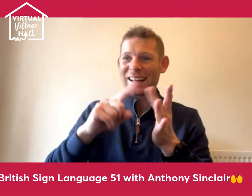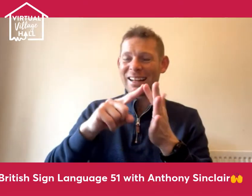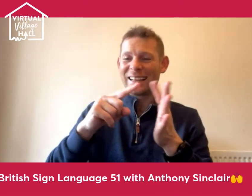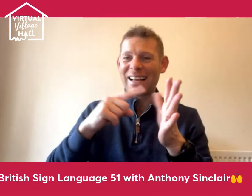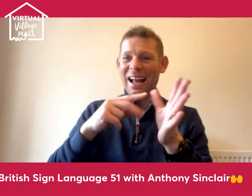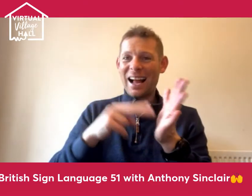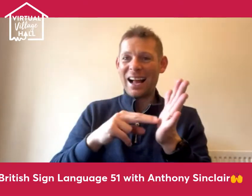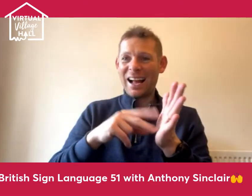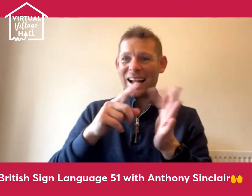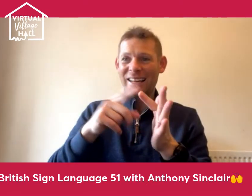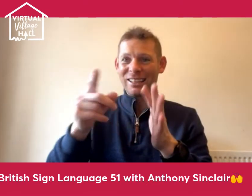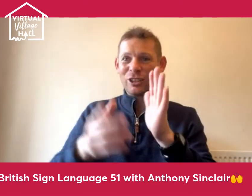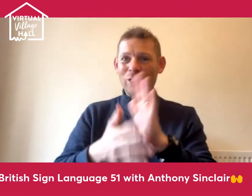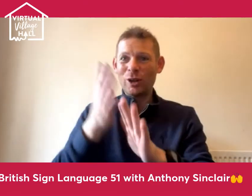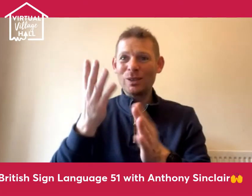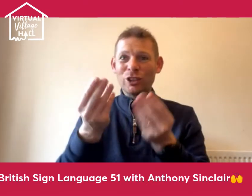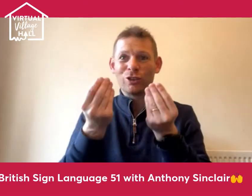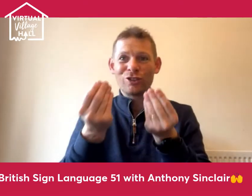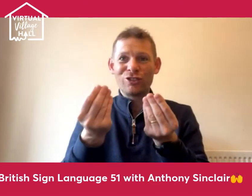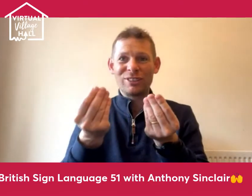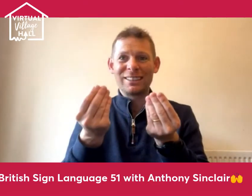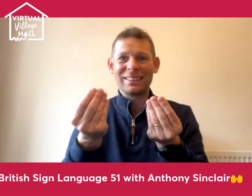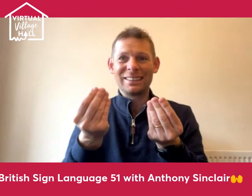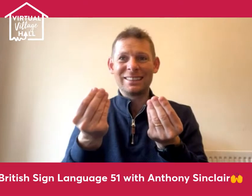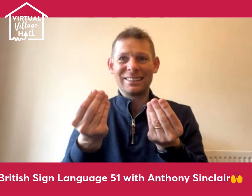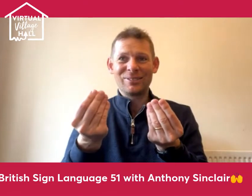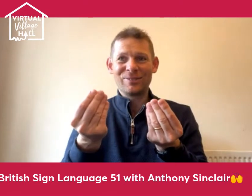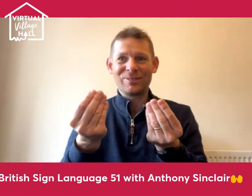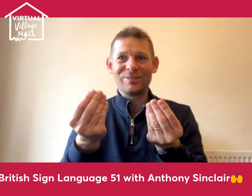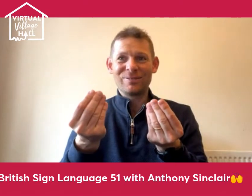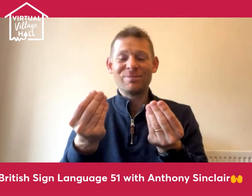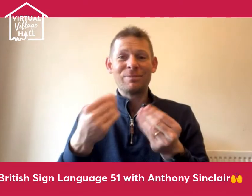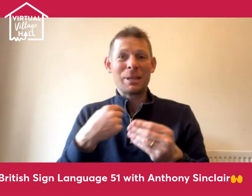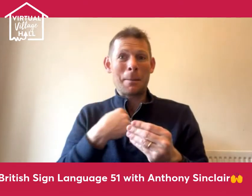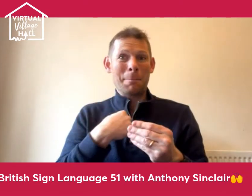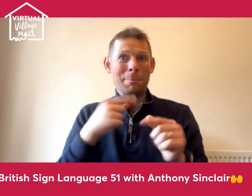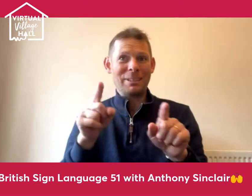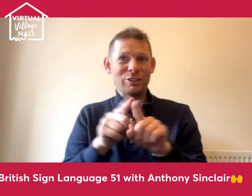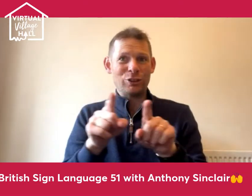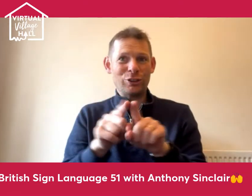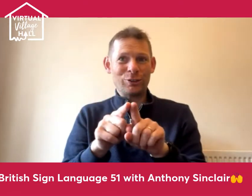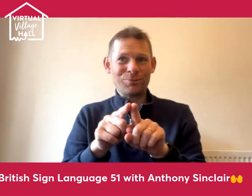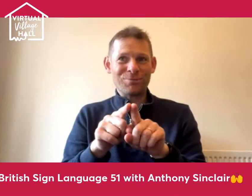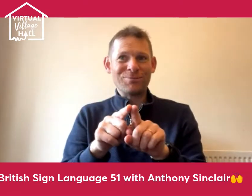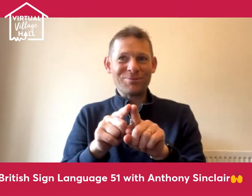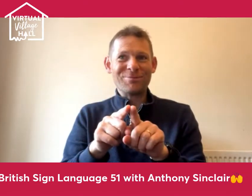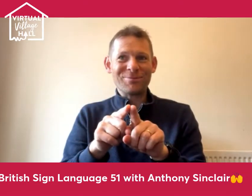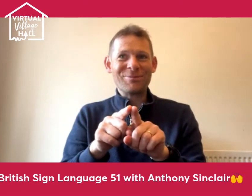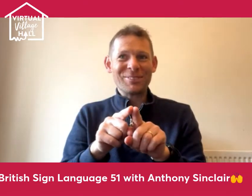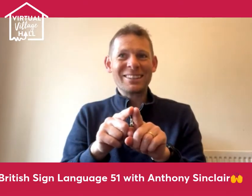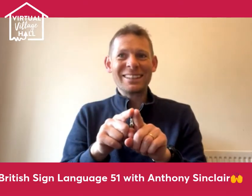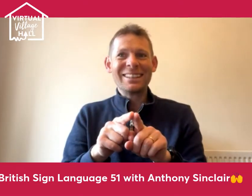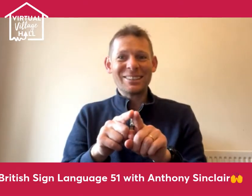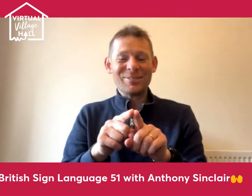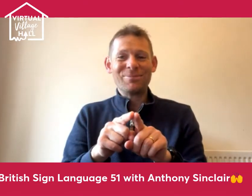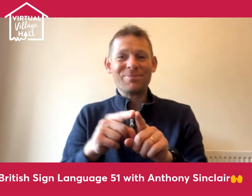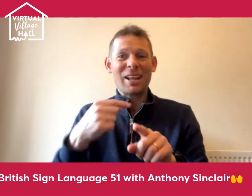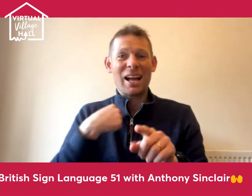lovely, Kellyanne. Just seeing now where you're going. You're going to Greece, so that's how we sign Greece. Me too, actually. I'm